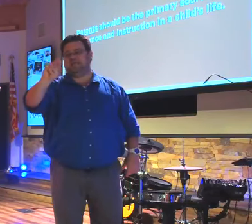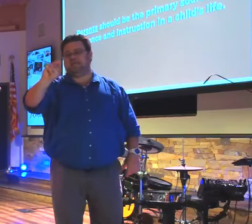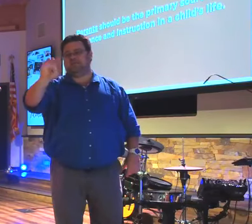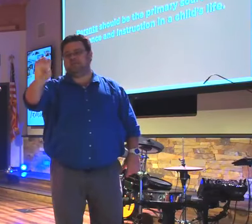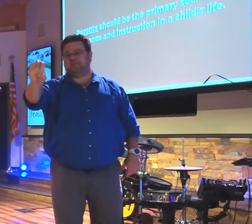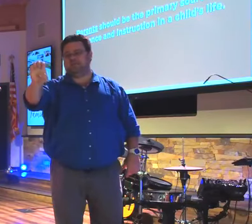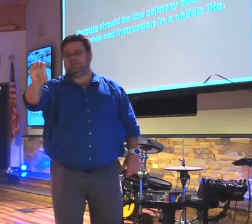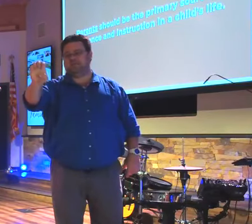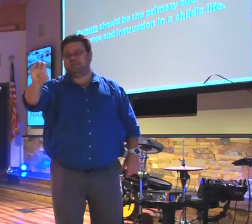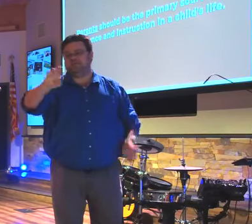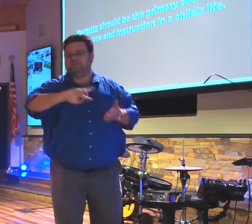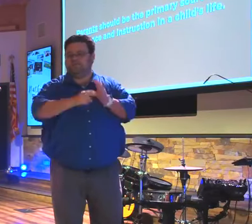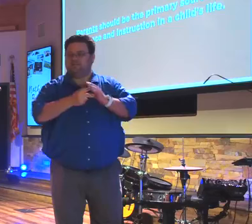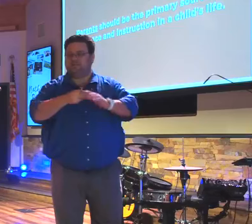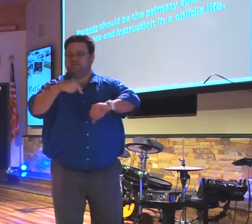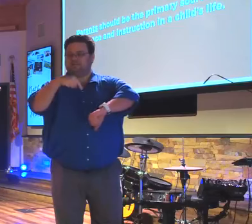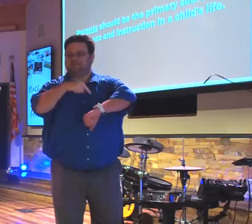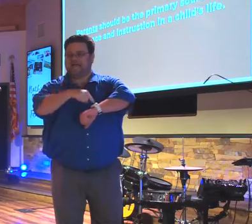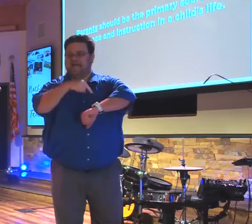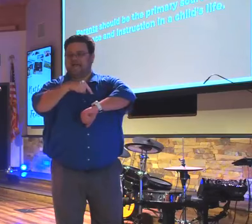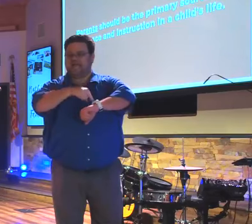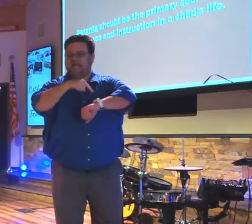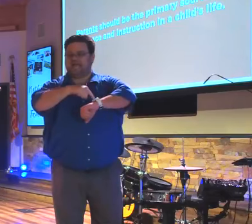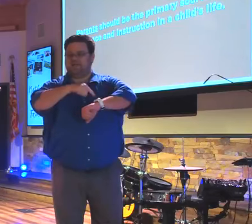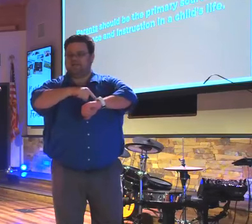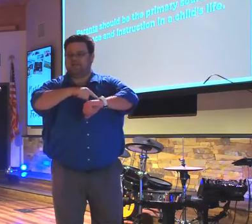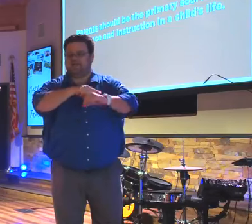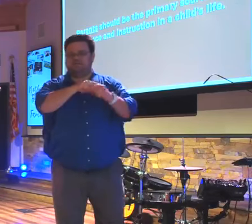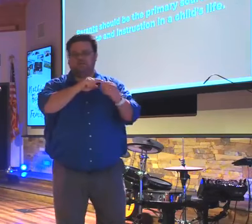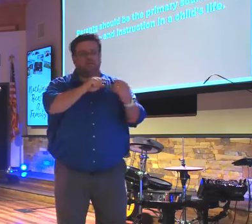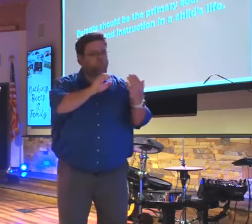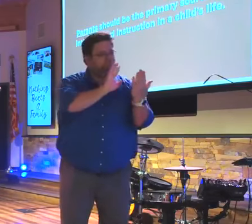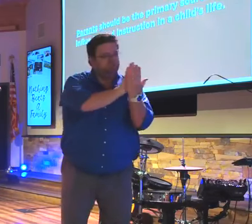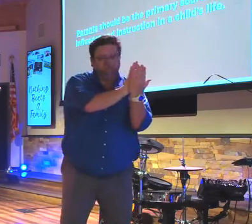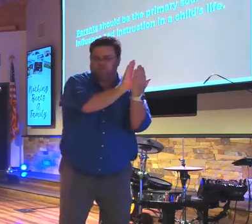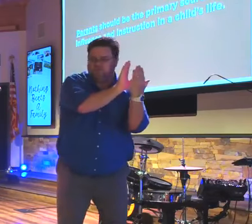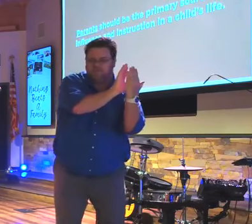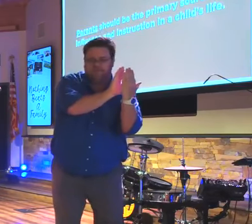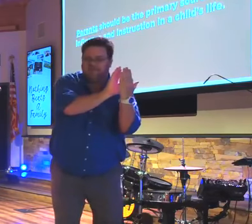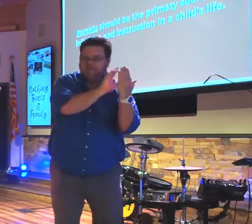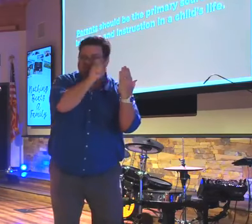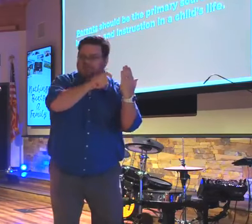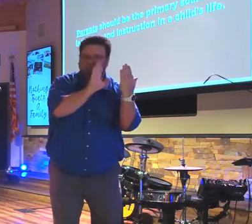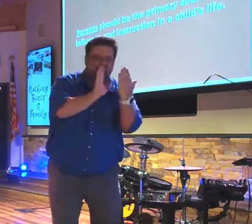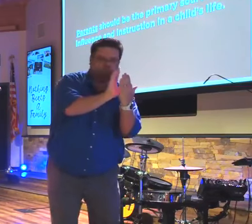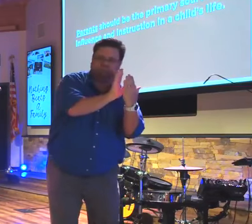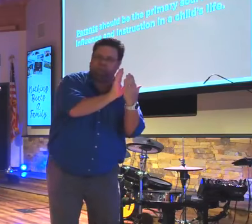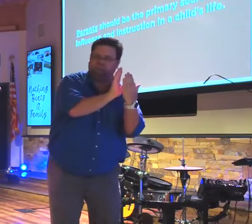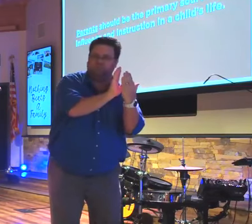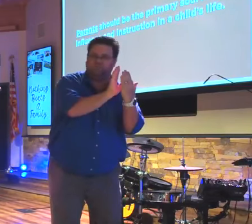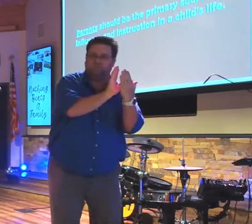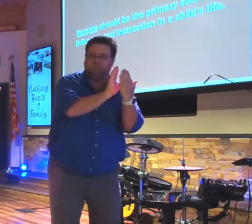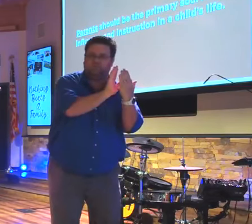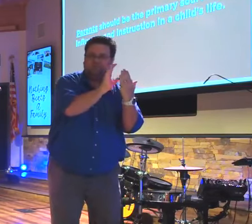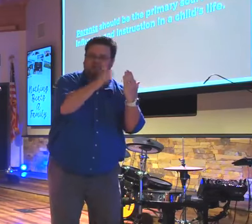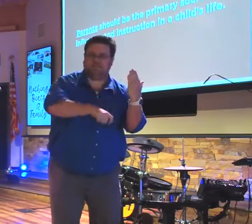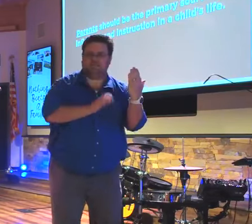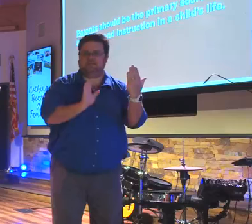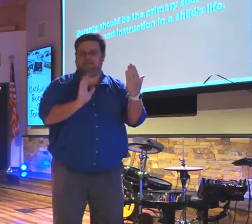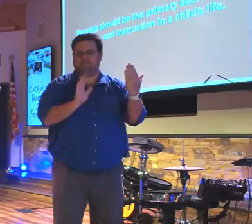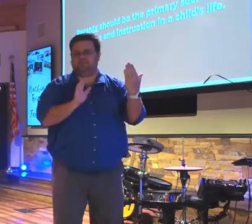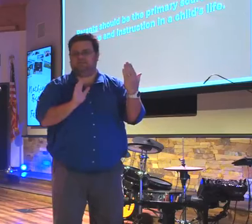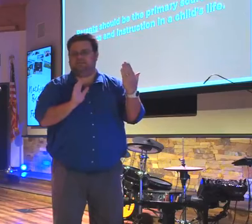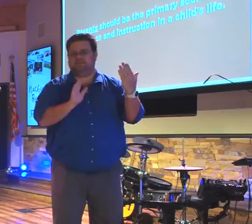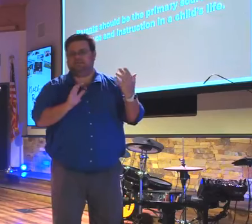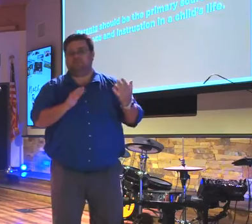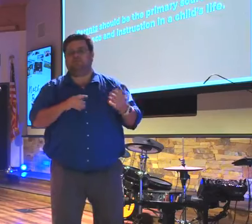spell? Time. There's just no way around that. There's just no way around it. I know